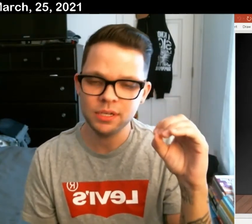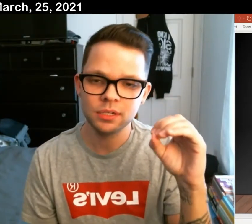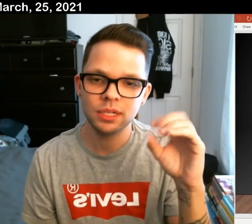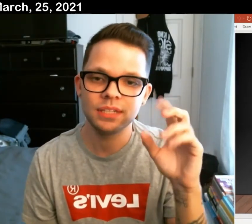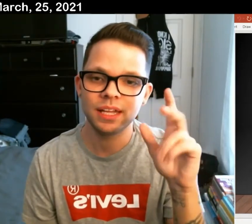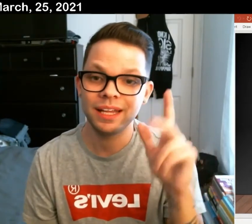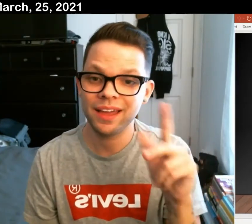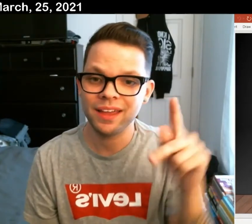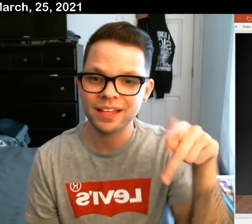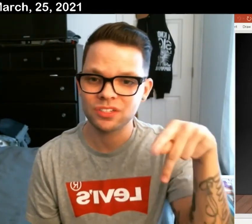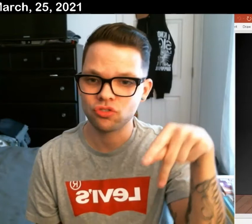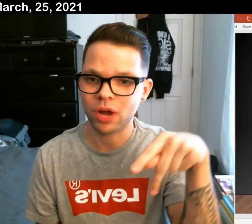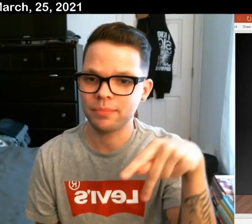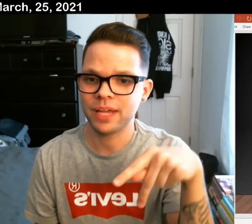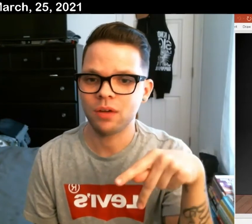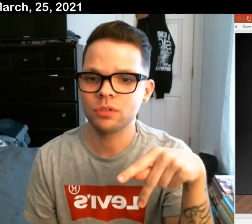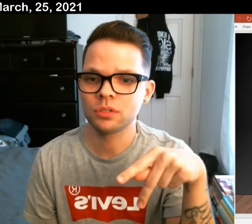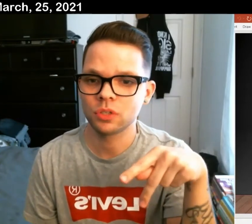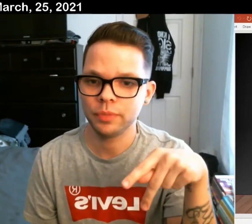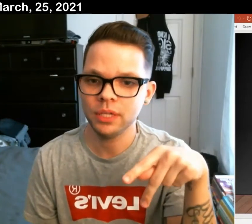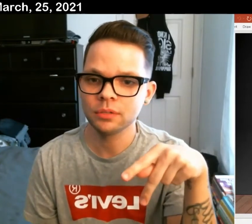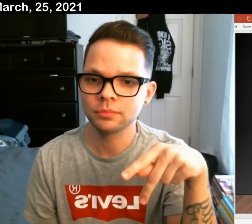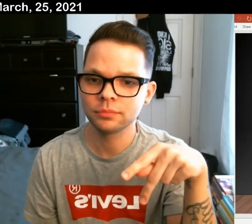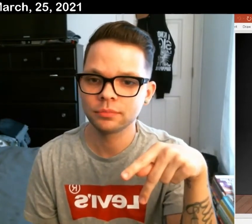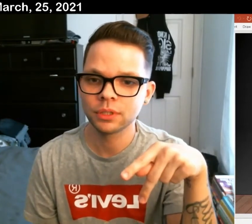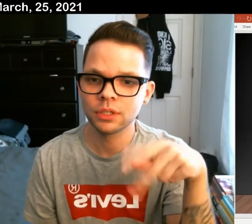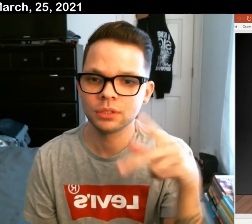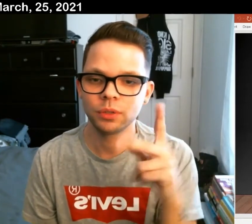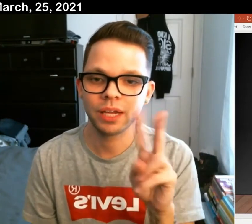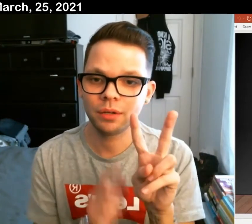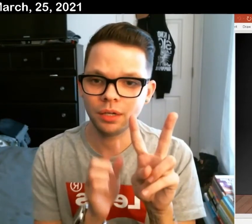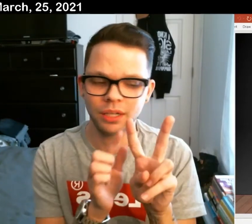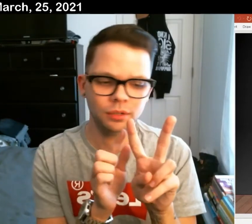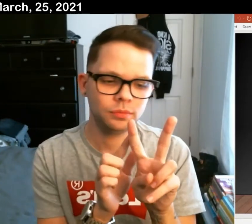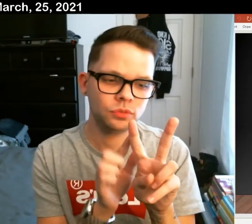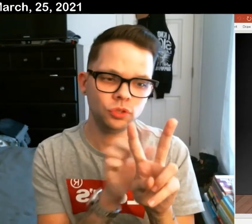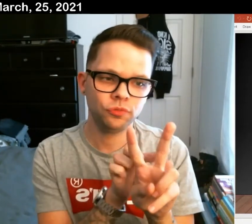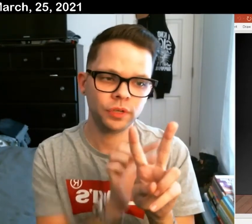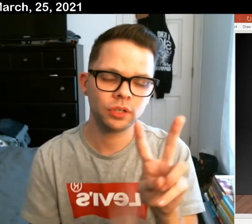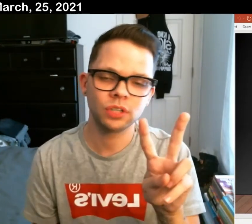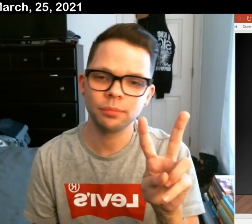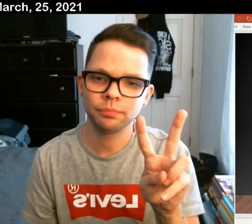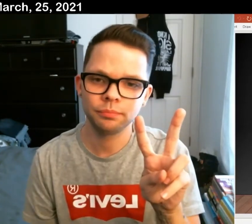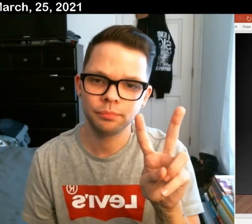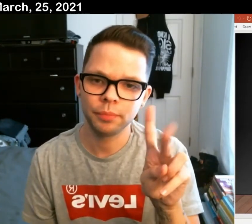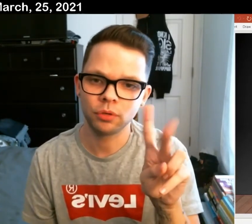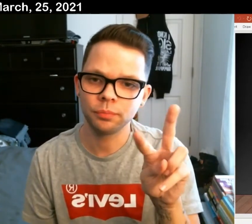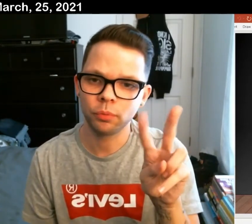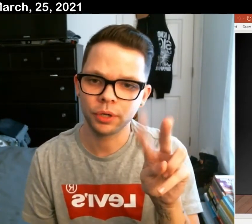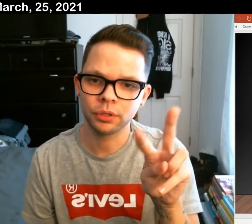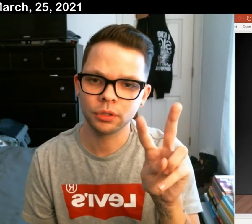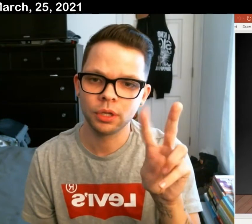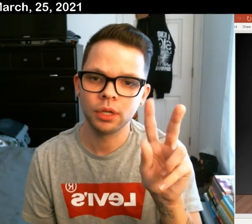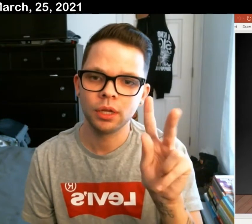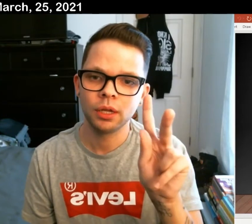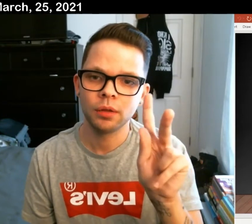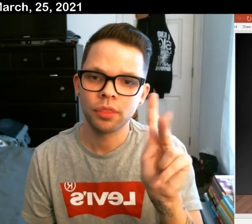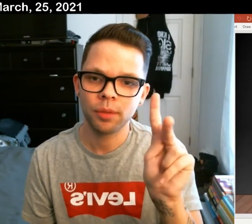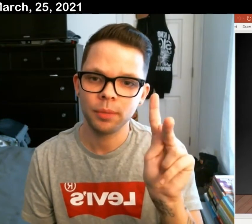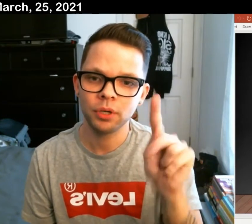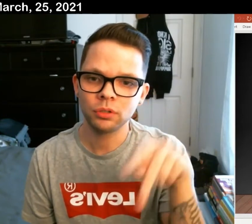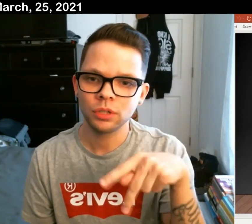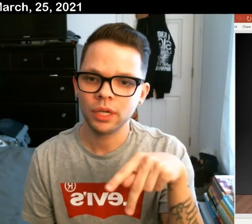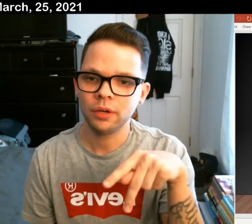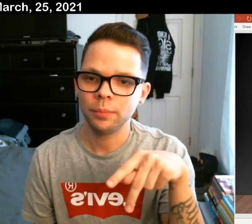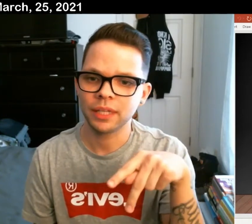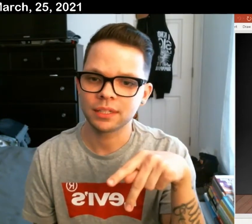P is a K that's dropped down. So P. So again, okay, 2 fingers up, middle and pointer, thumb in the